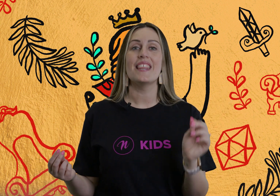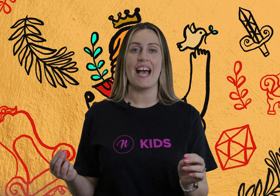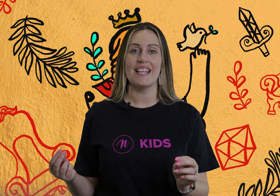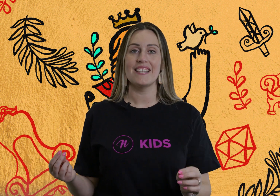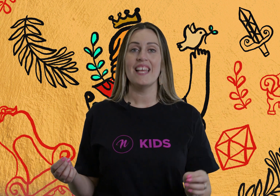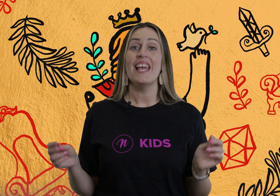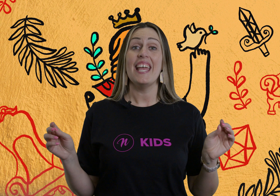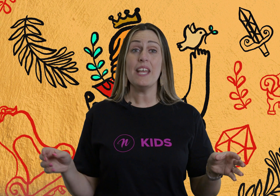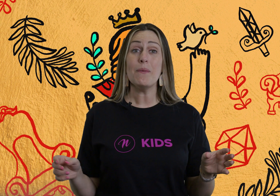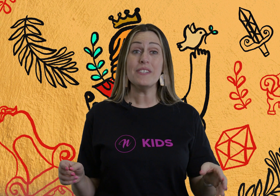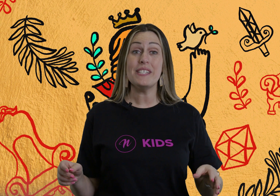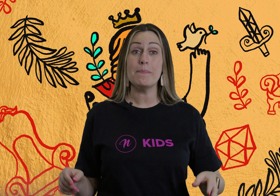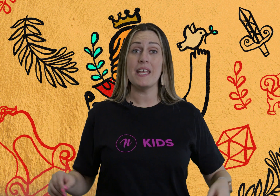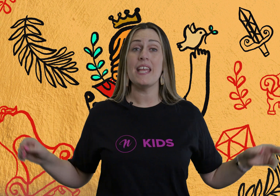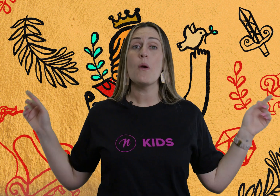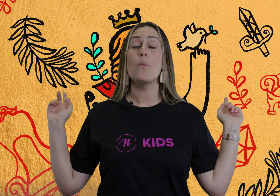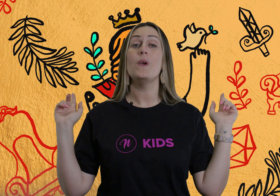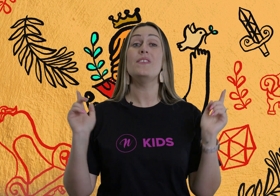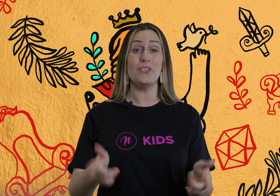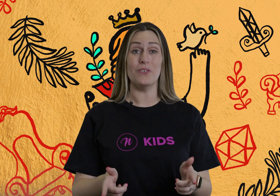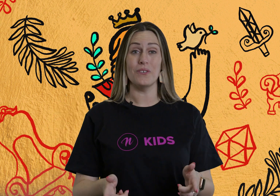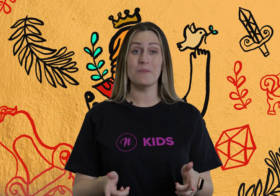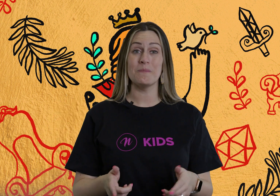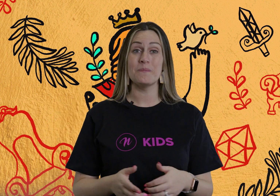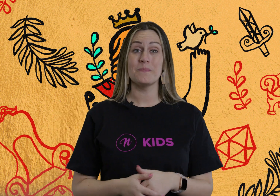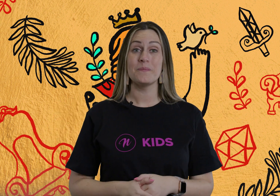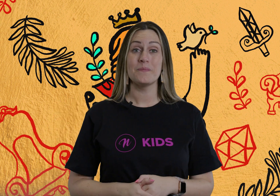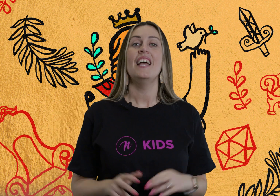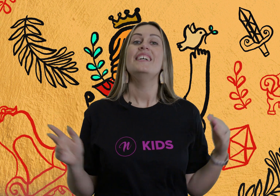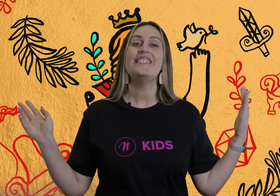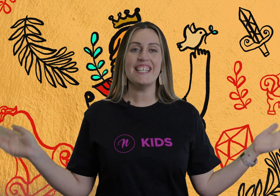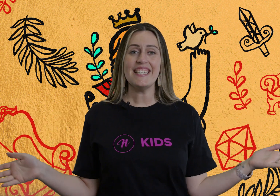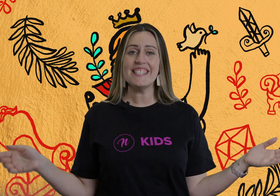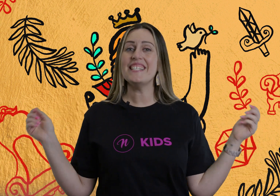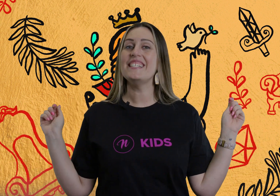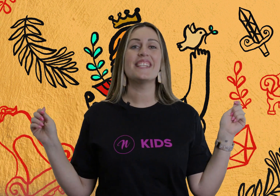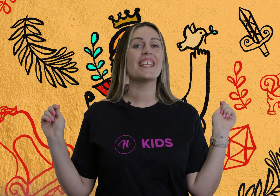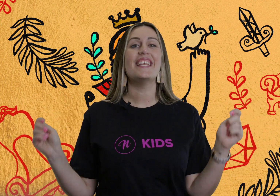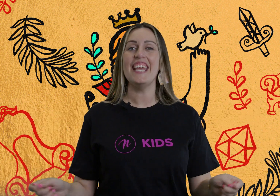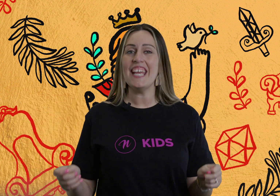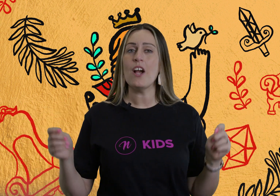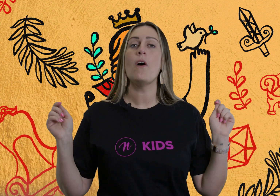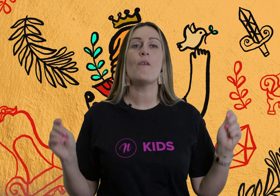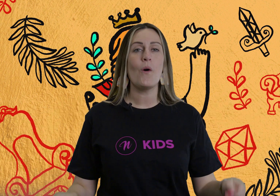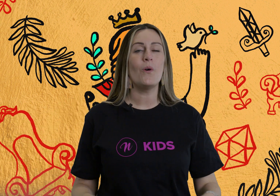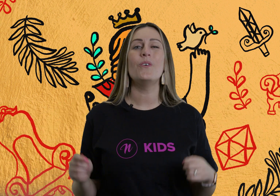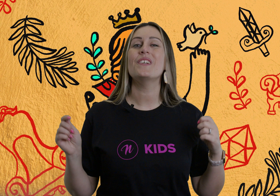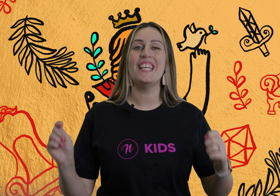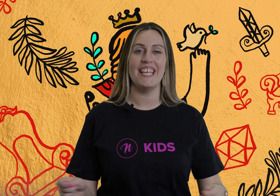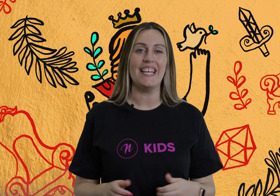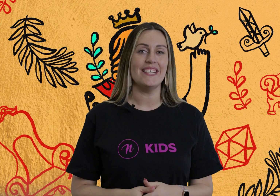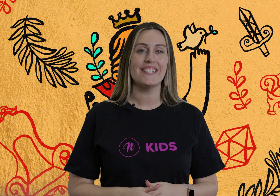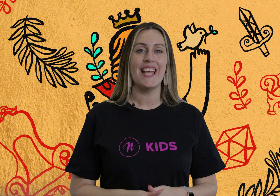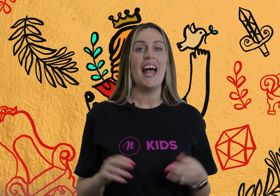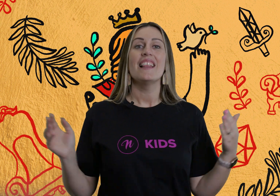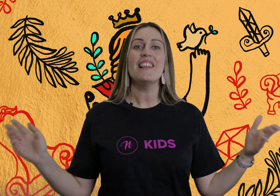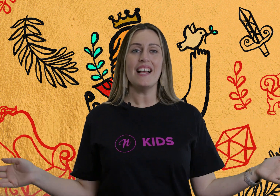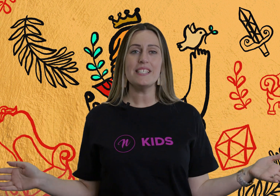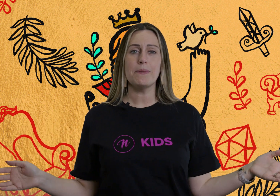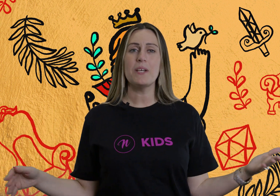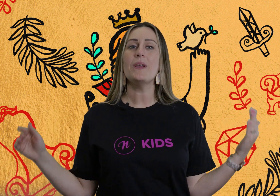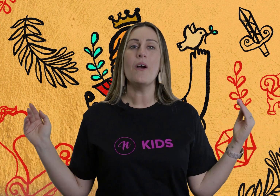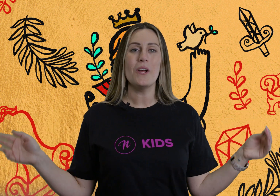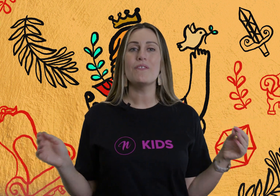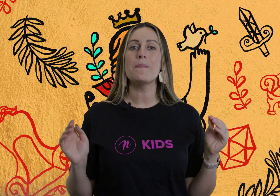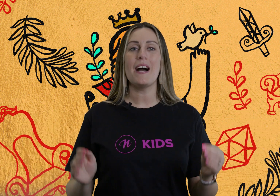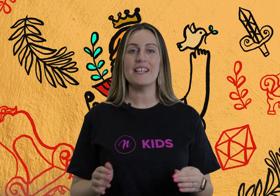just that. He wants to be with you. Jesus is the King of all kings.